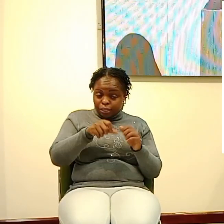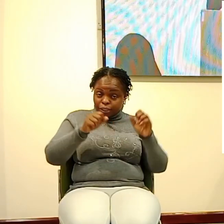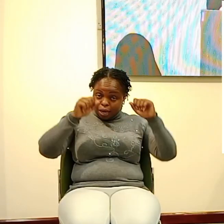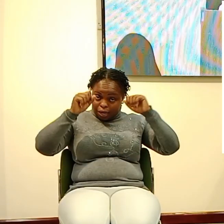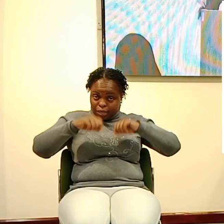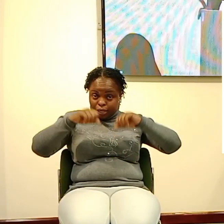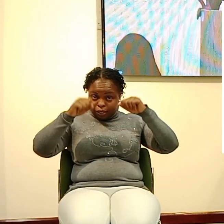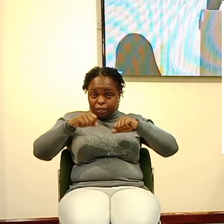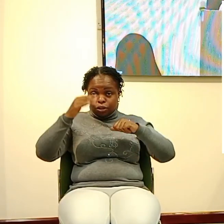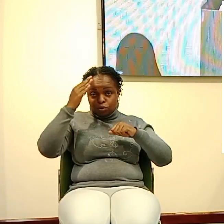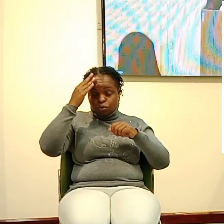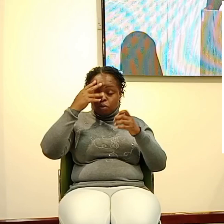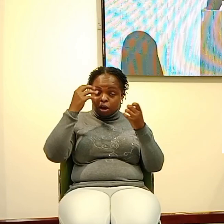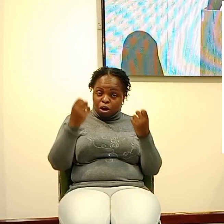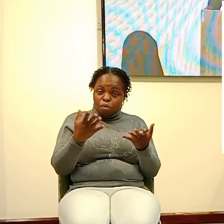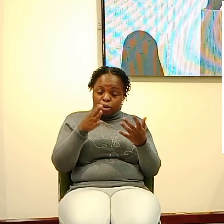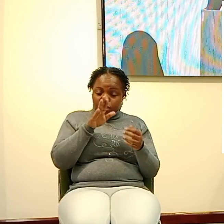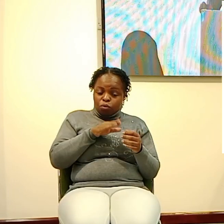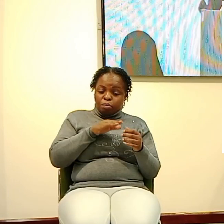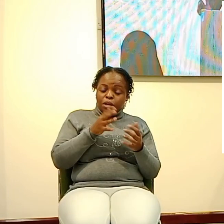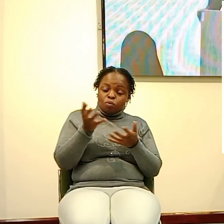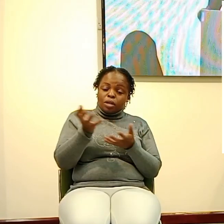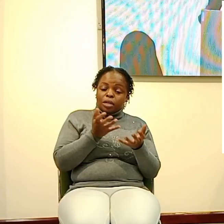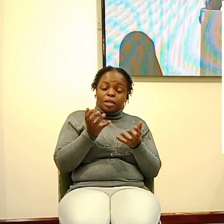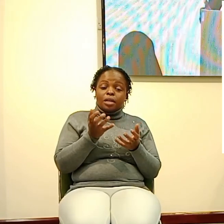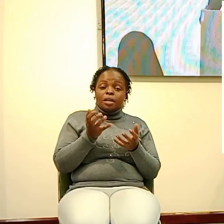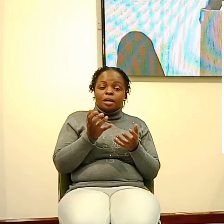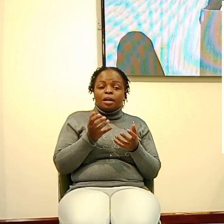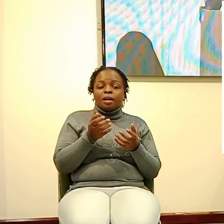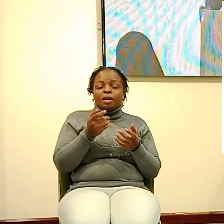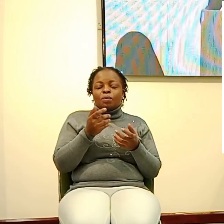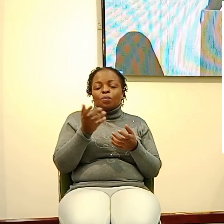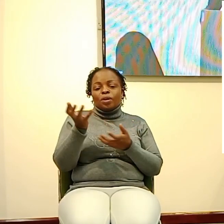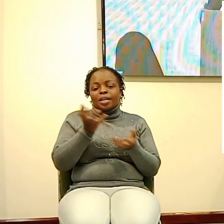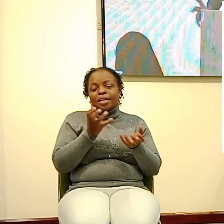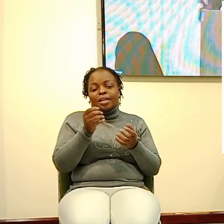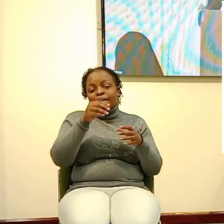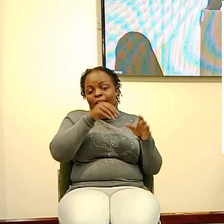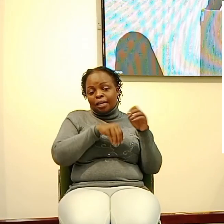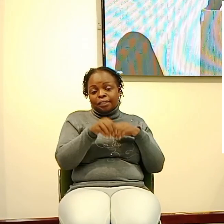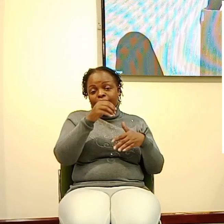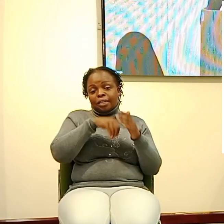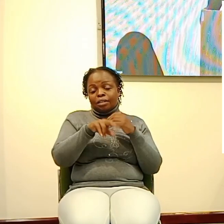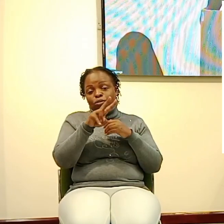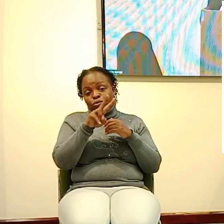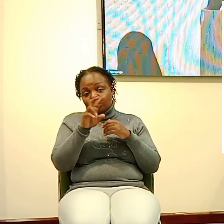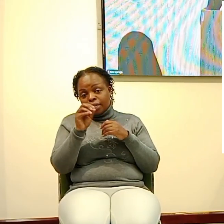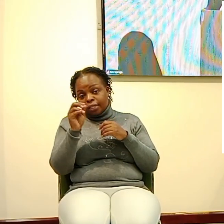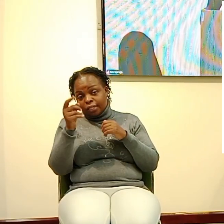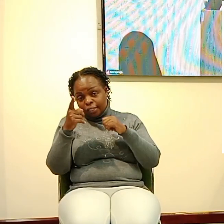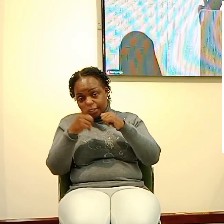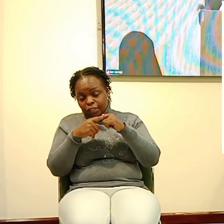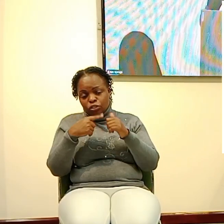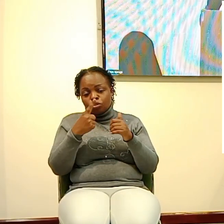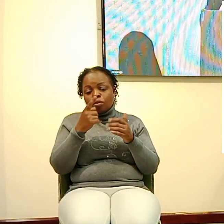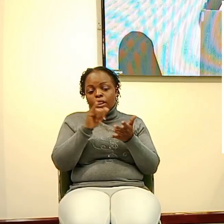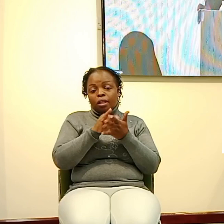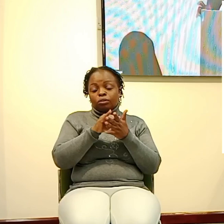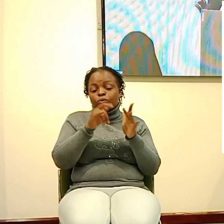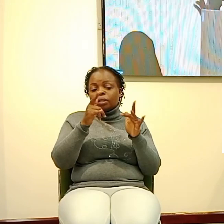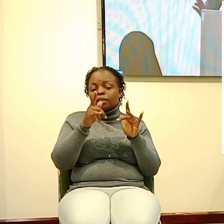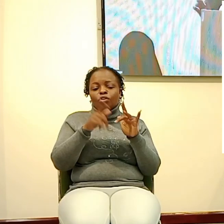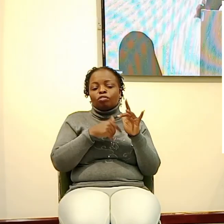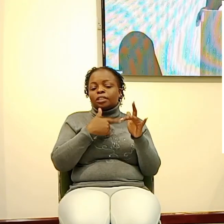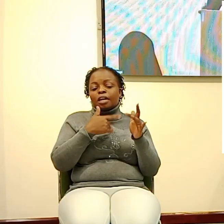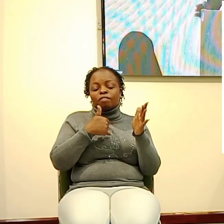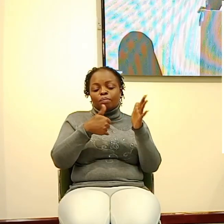agree. We know how many women we need elected in the 290 seats so that we don't have a problem with the top-up. If we get a minimum